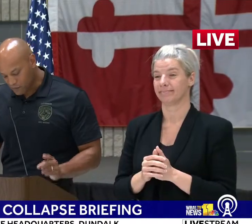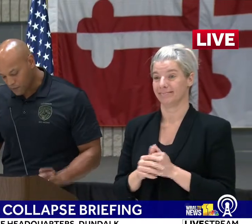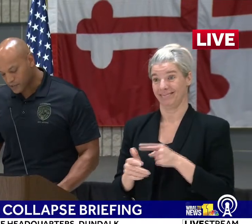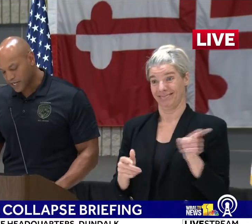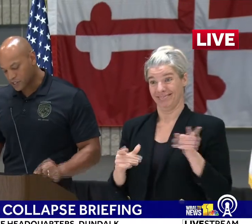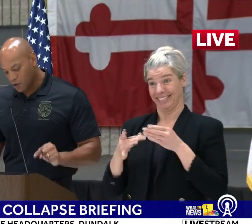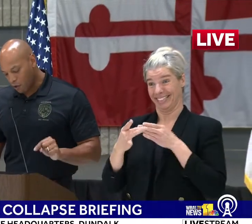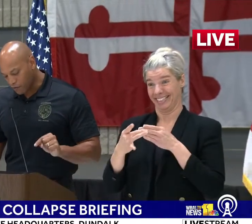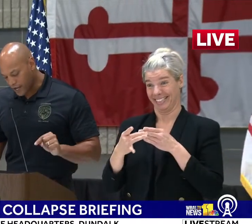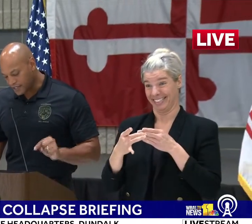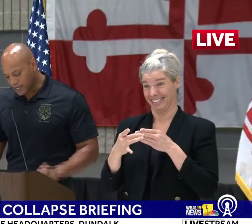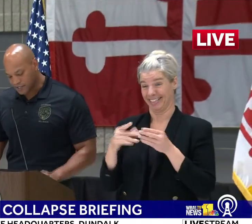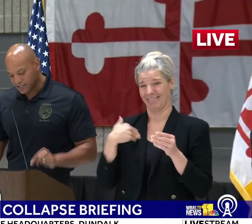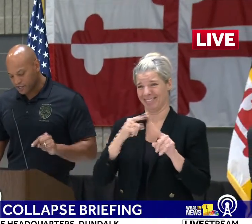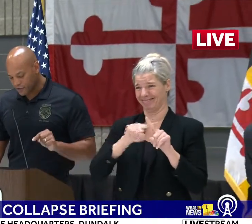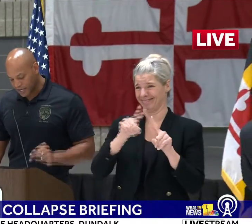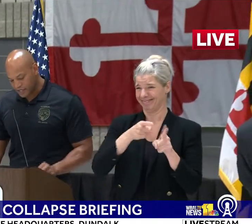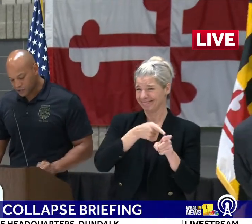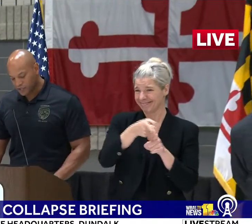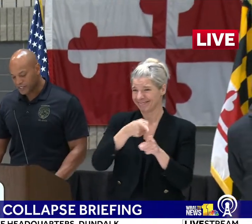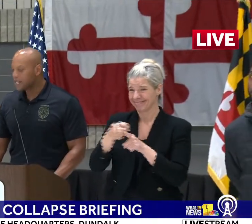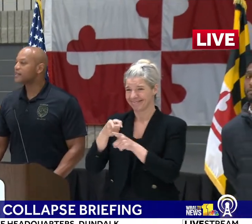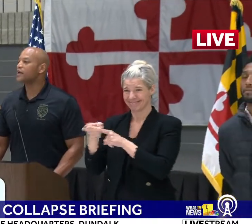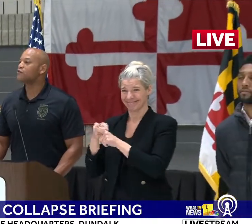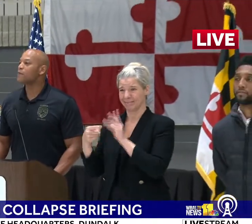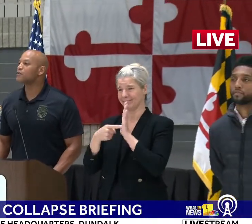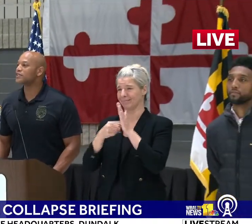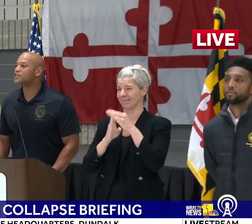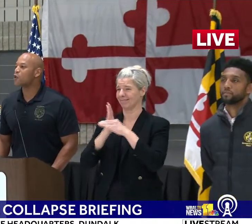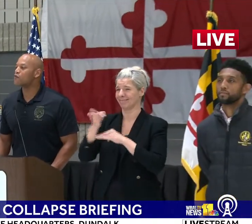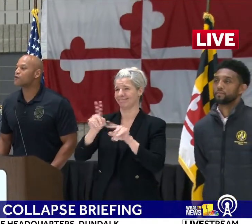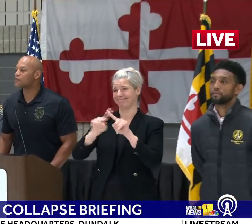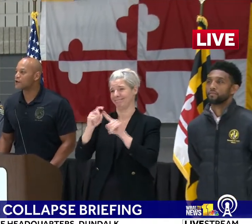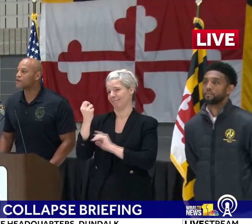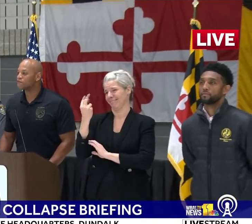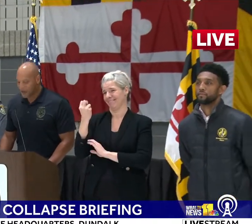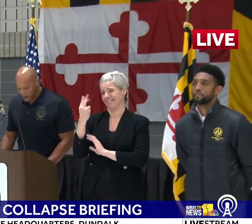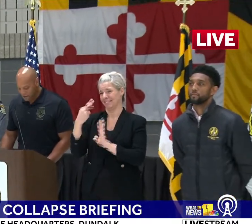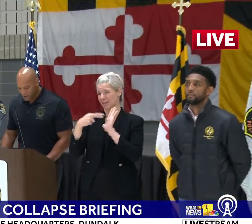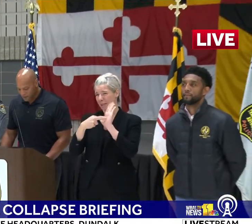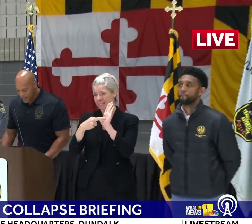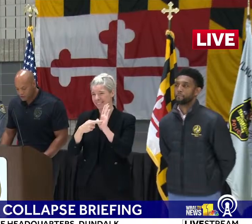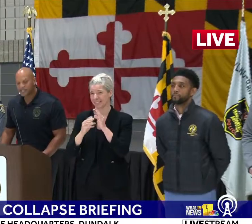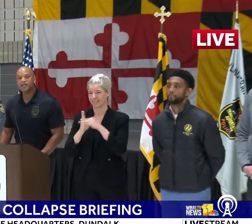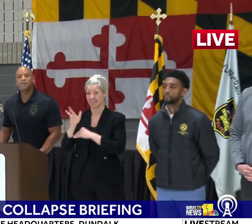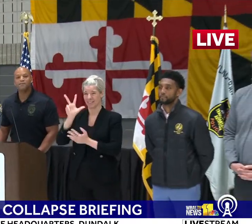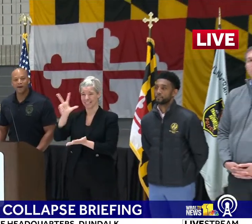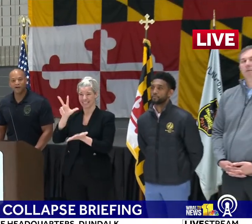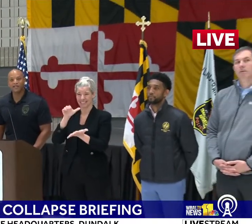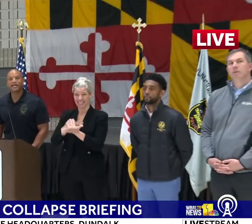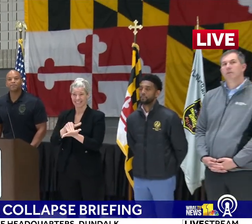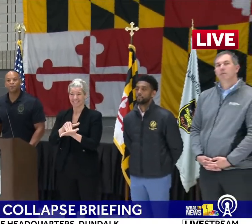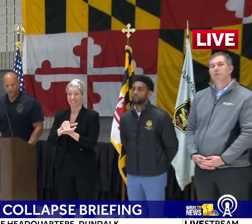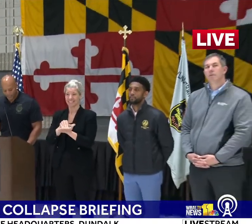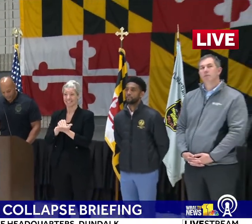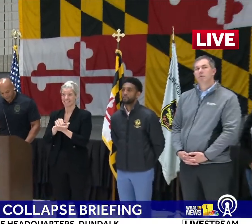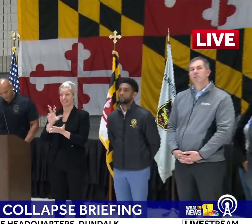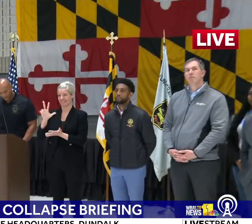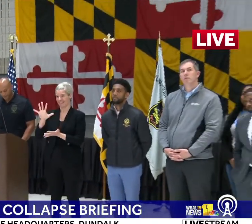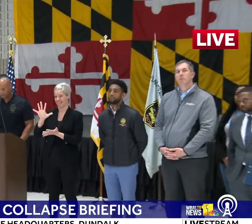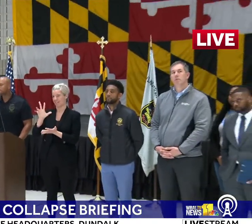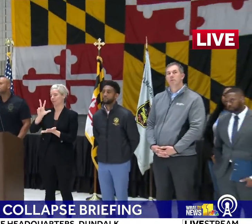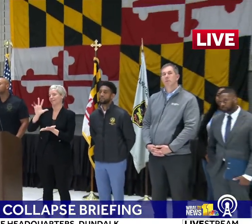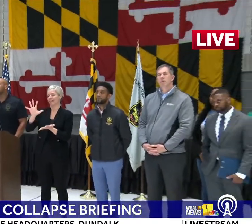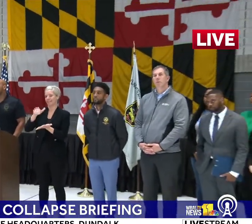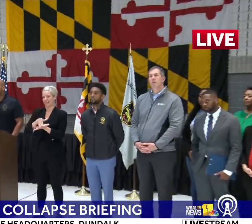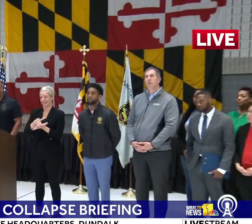these industries, they represent over a dozen different industries. They represent over 35,000 Maryland